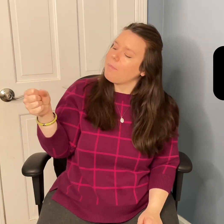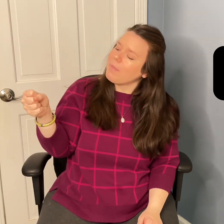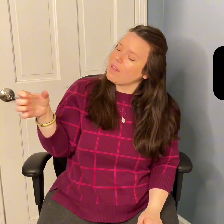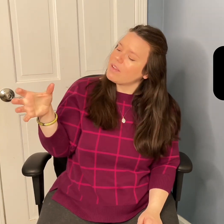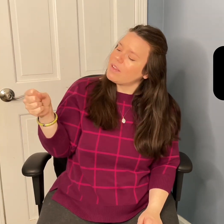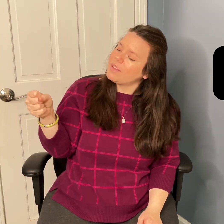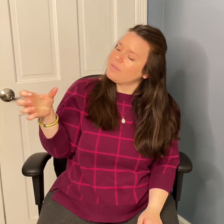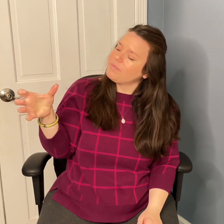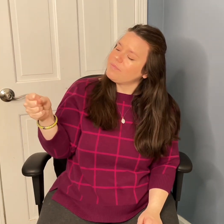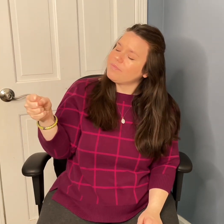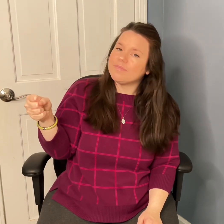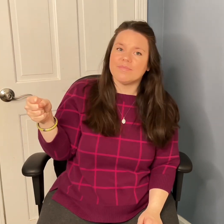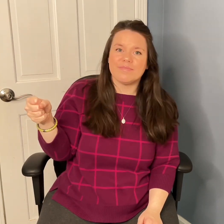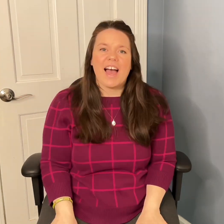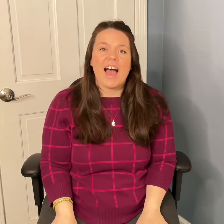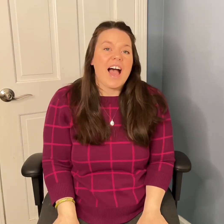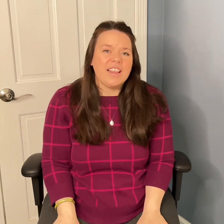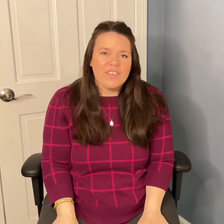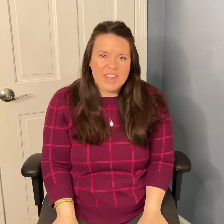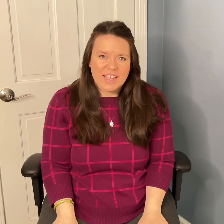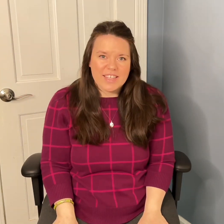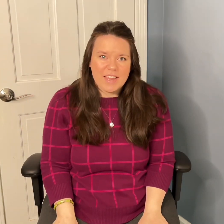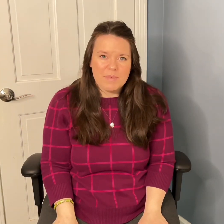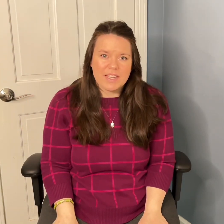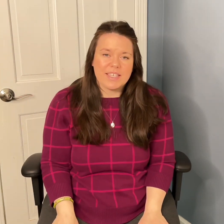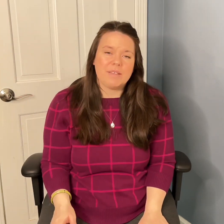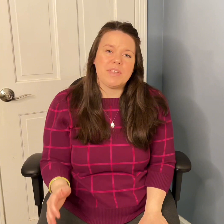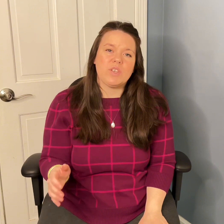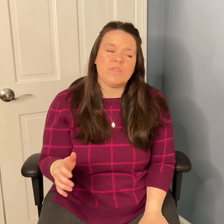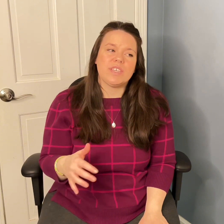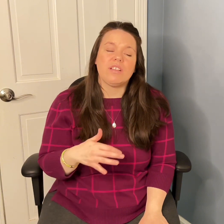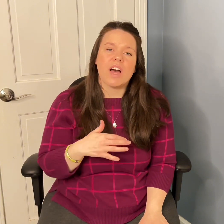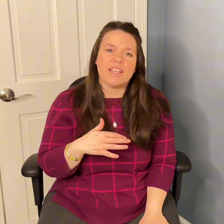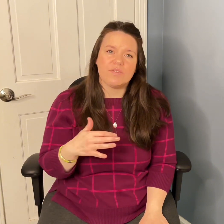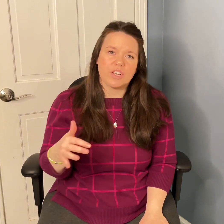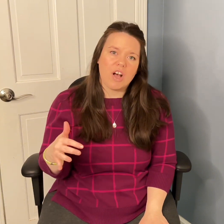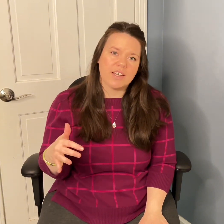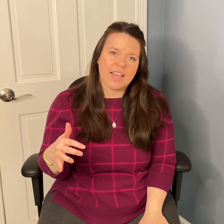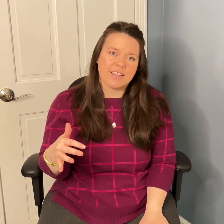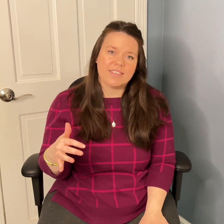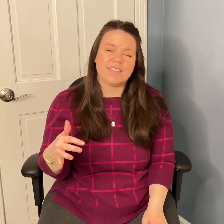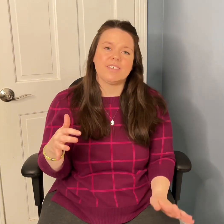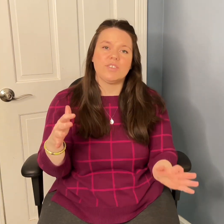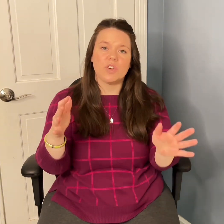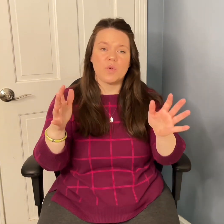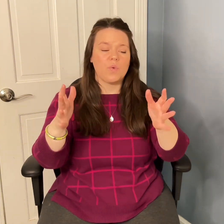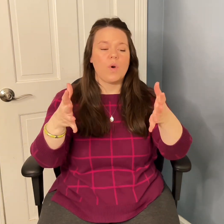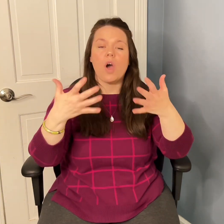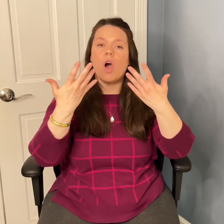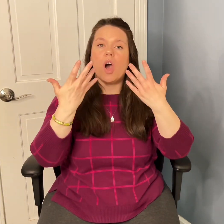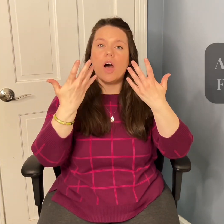Milk. I love the next sign because it can be used in a lot of different contexts. So, all